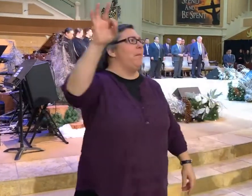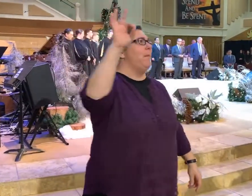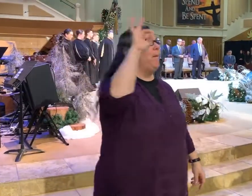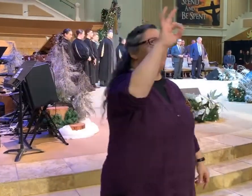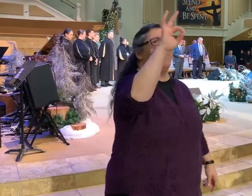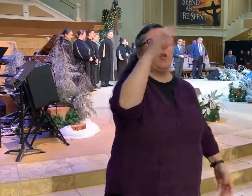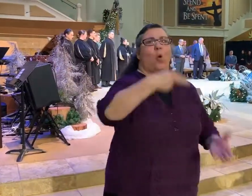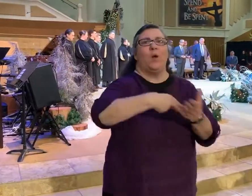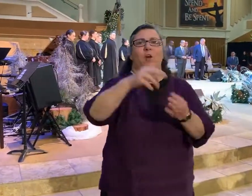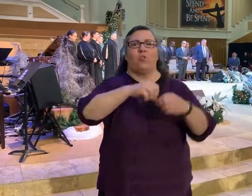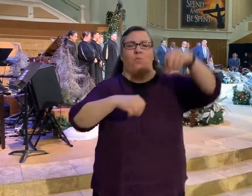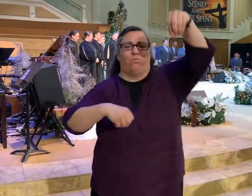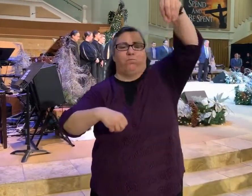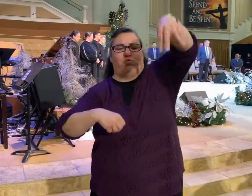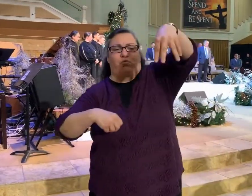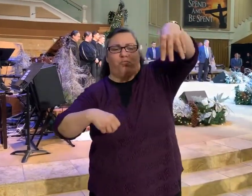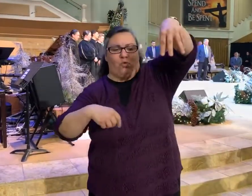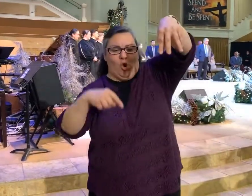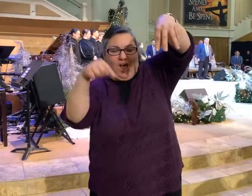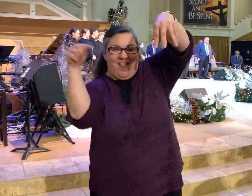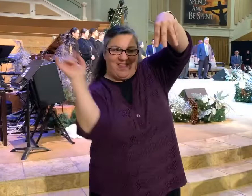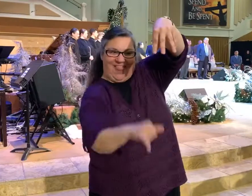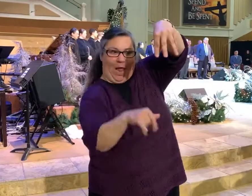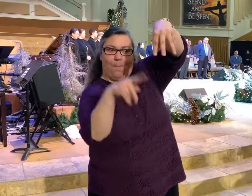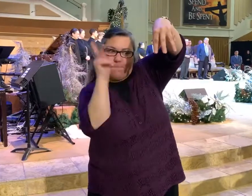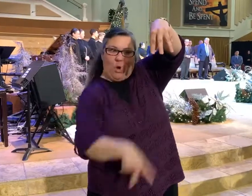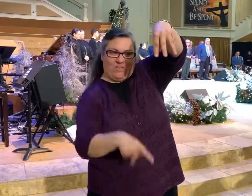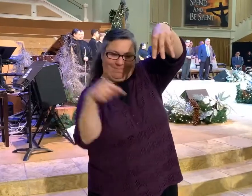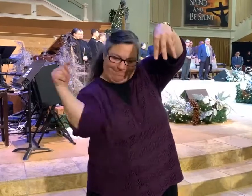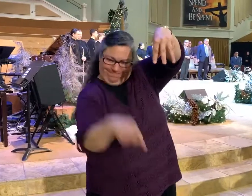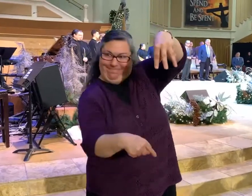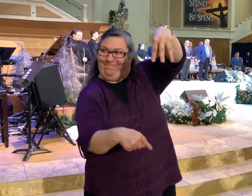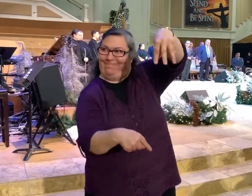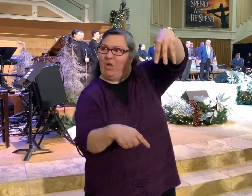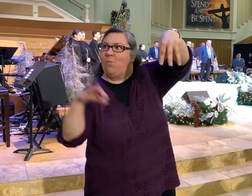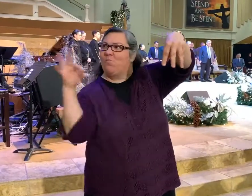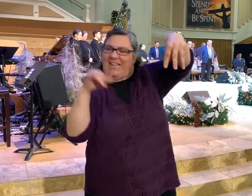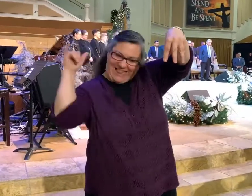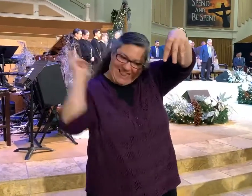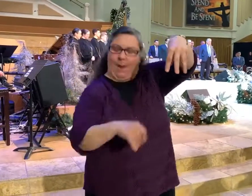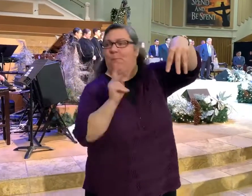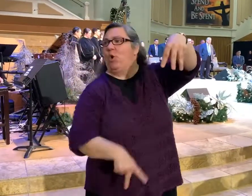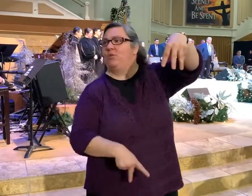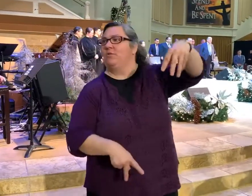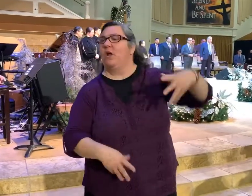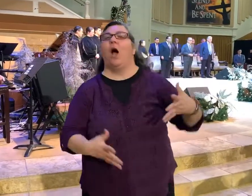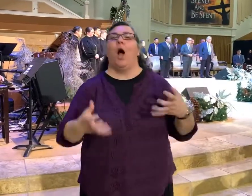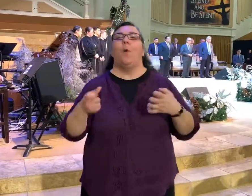illuminating him. It's like a light, a channel of light, just, and the love of God's flowing to him. I want you to do that with